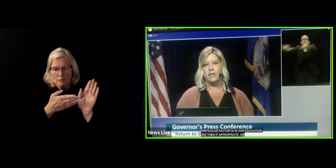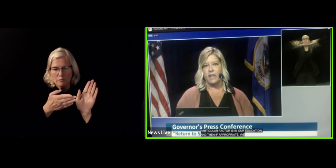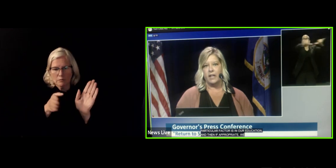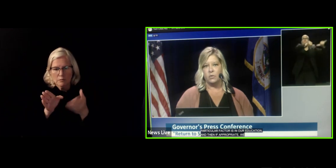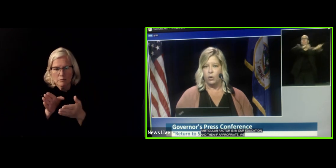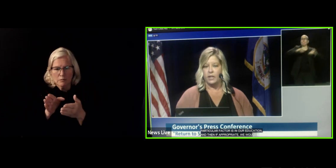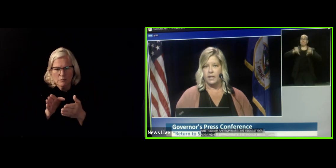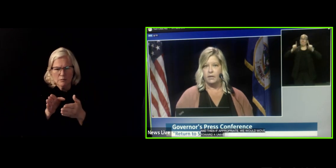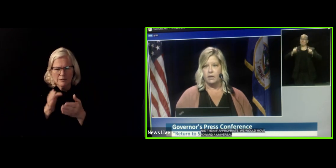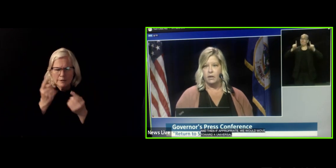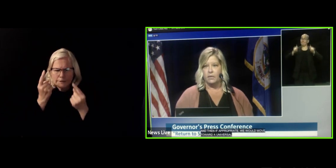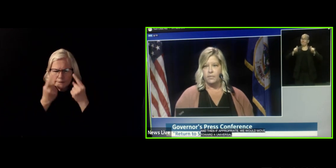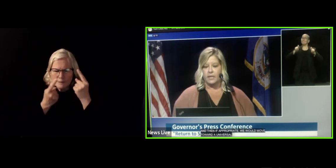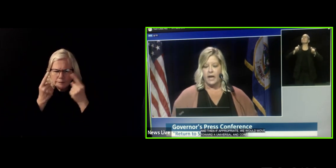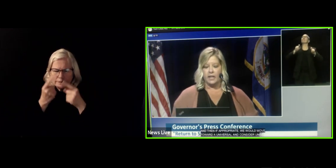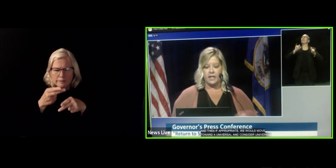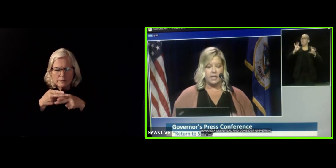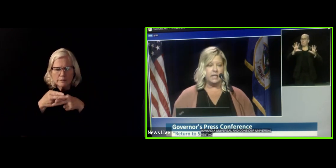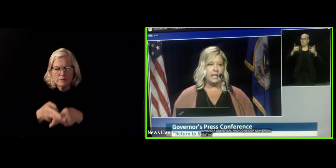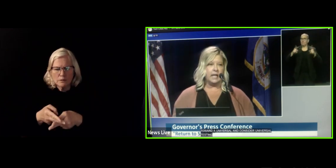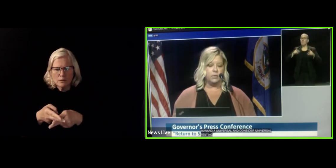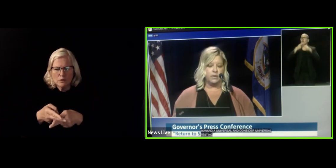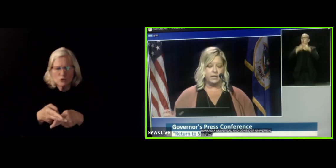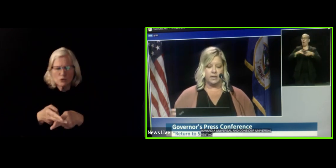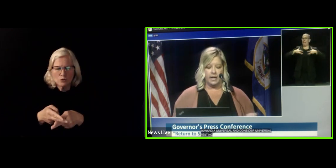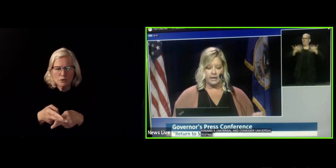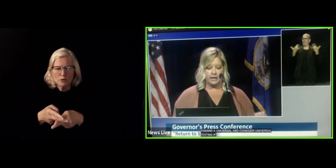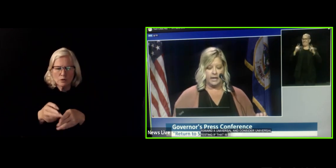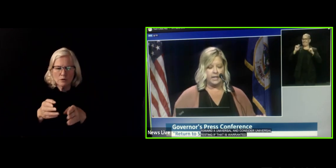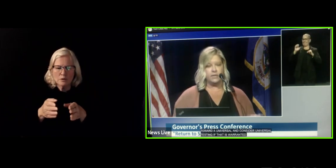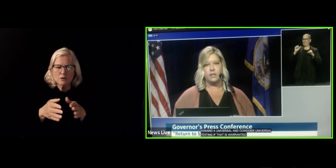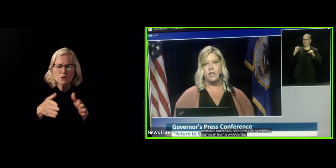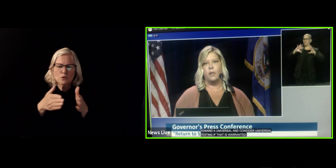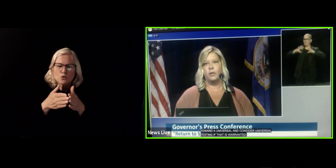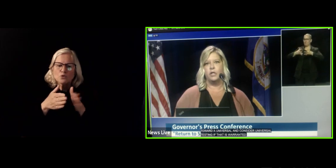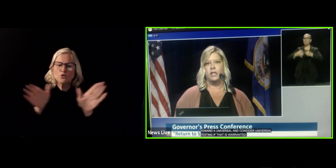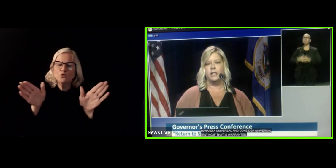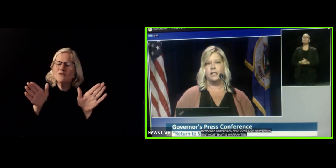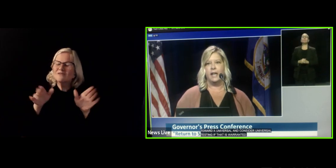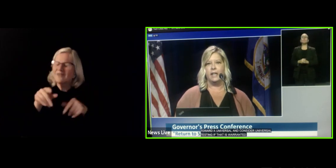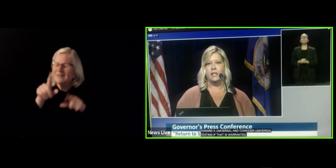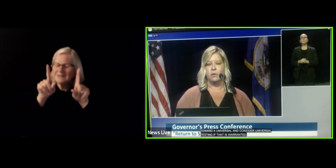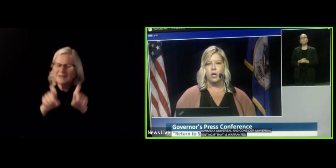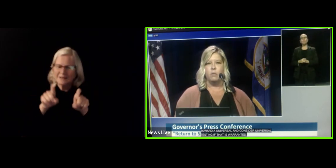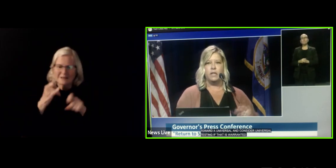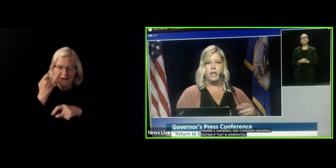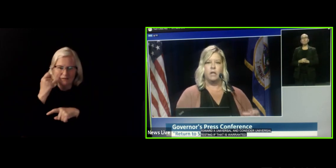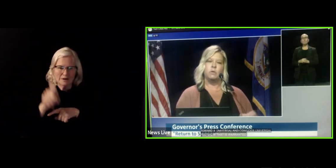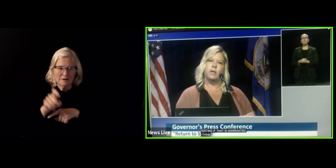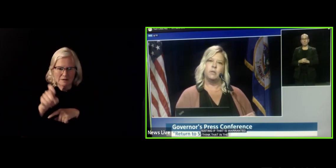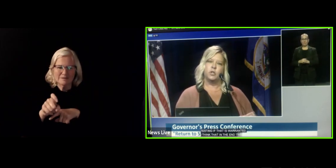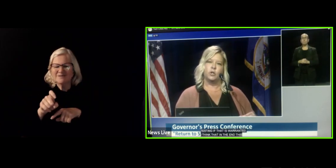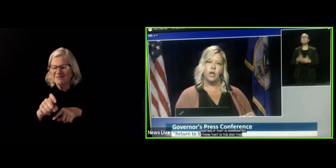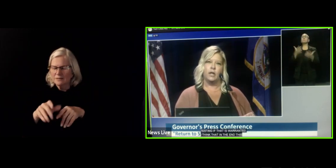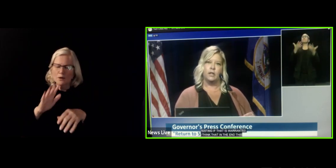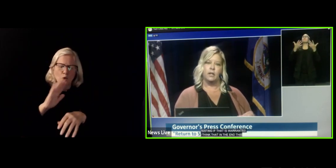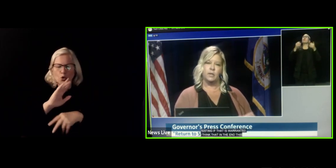if that is warranted. I think that in the end, what this kind of gives us the opportunity to say is, beginning with what